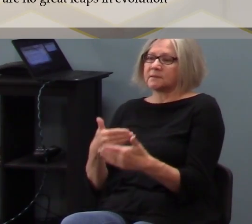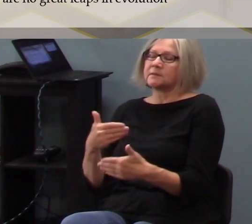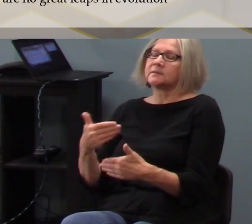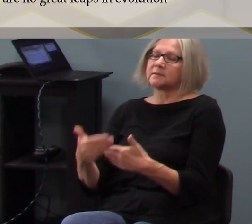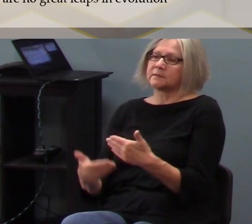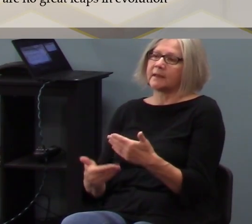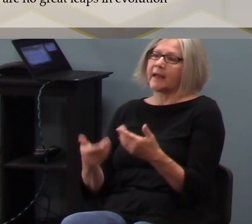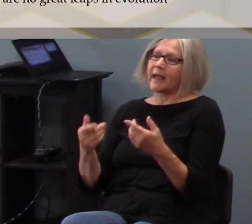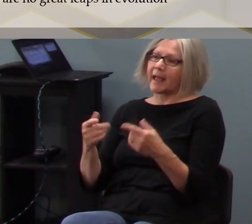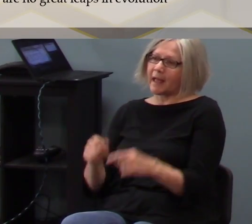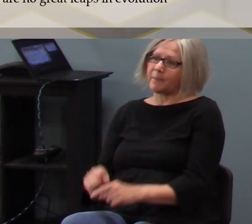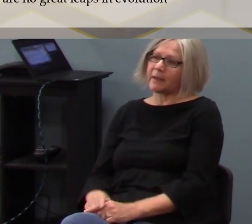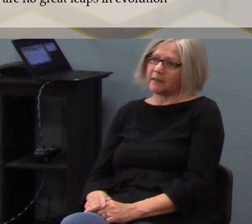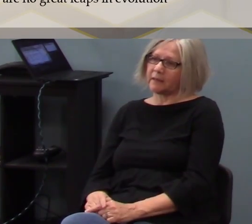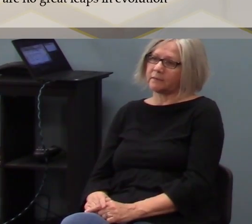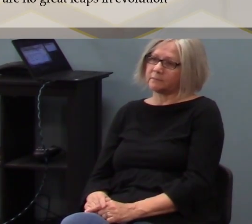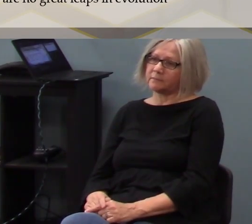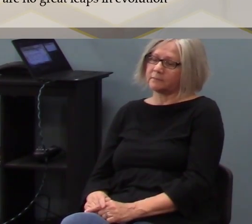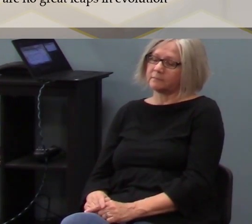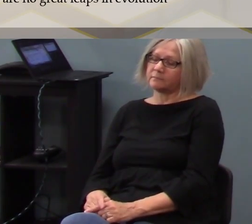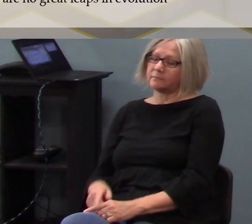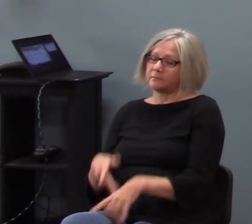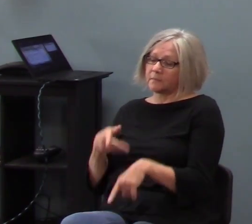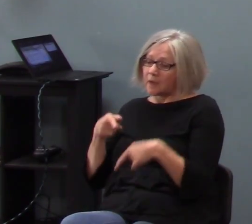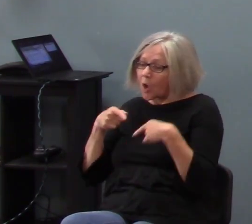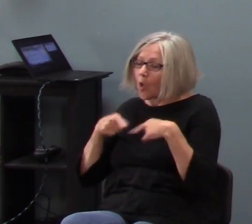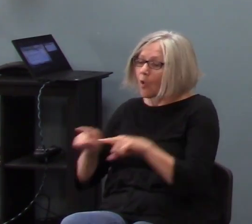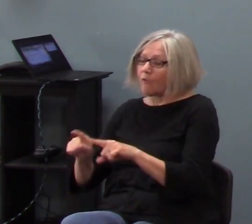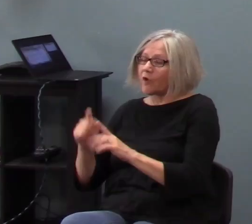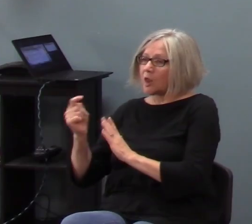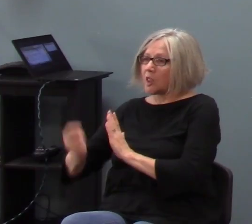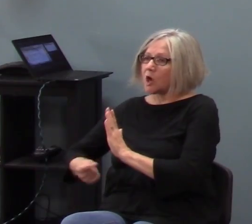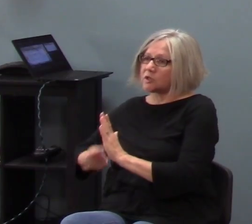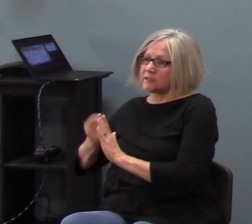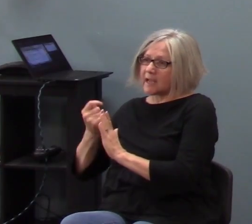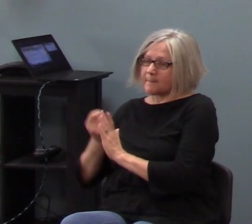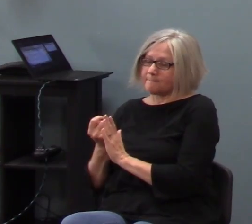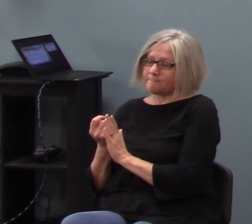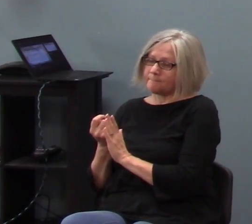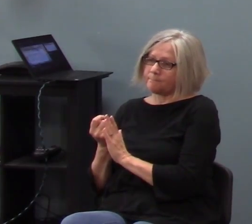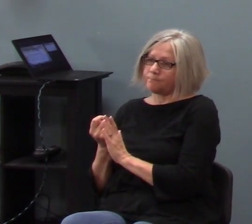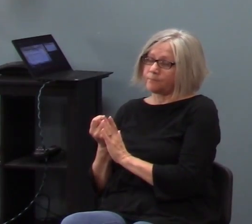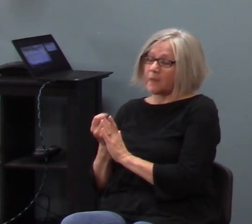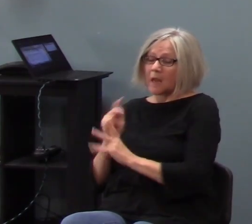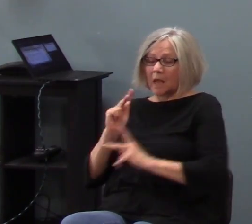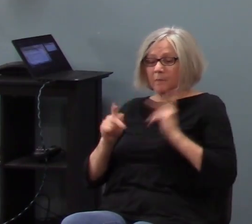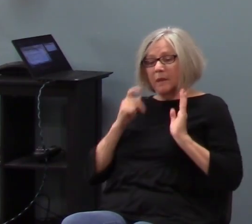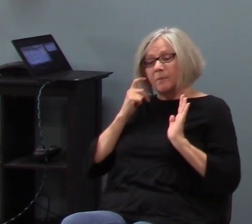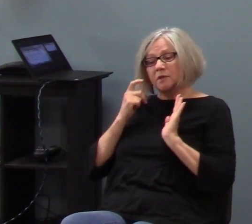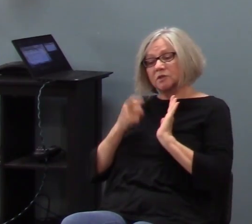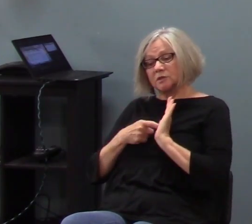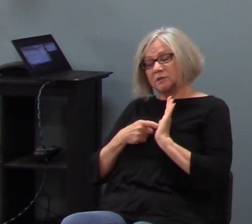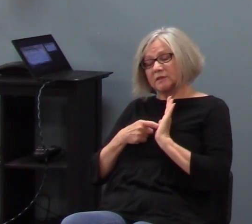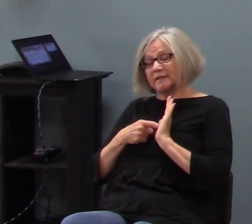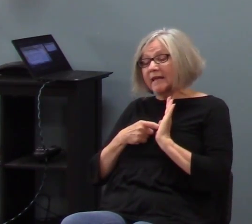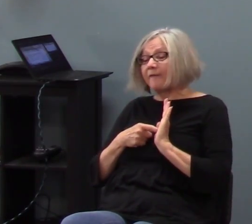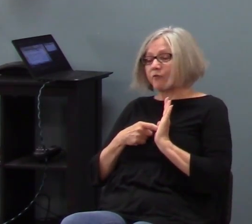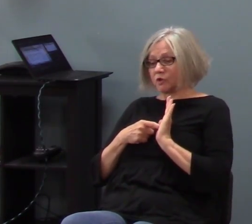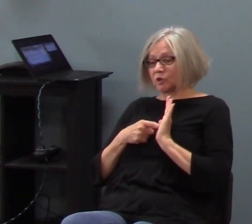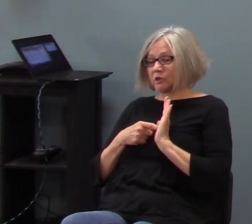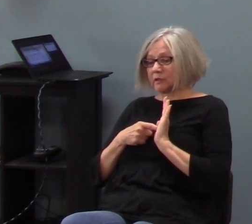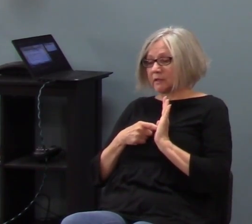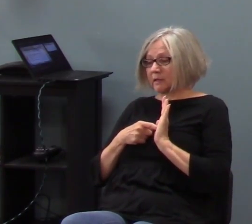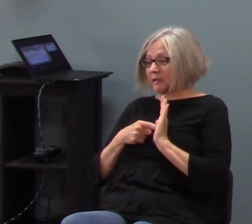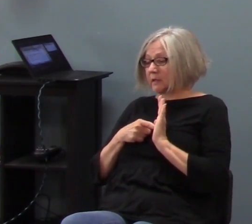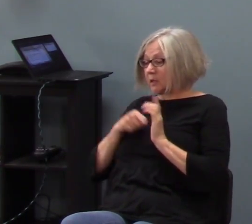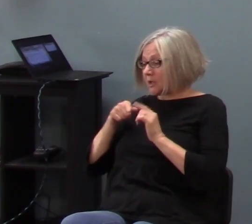That is happening over large spans of time. And what people were starting to discover in Darwin's day is how old the Earth really